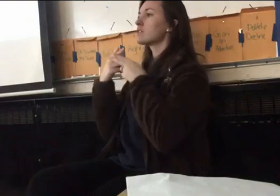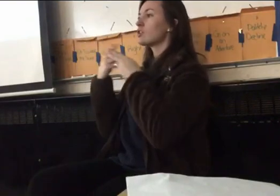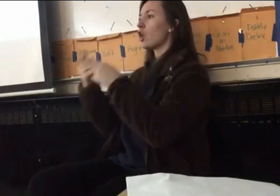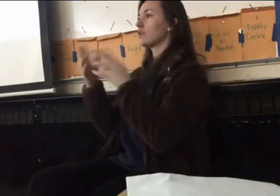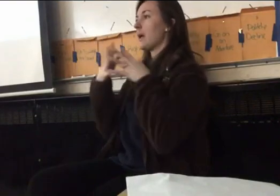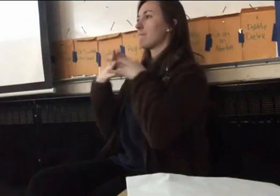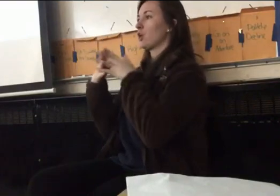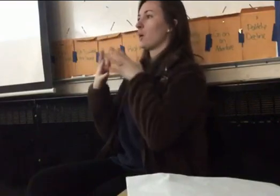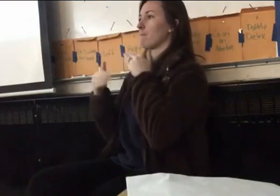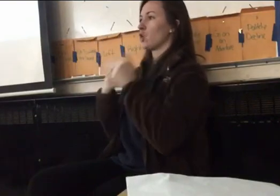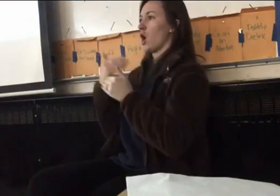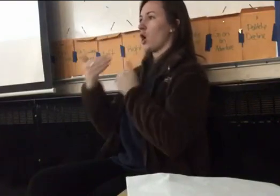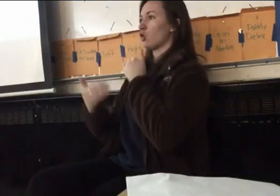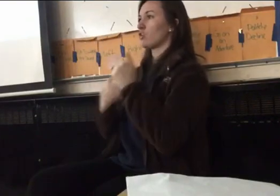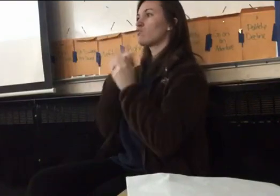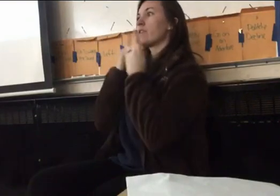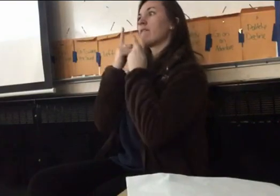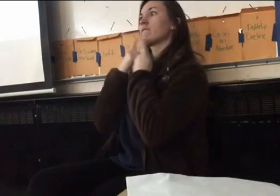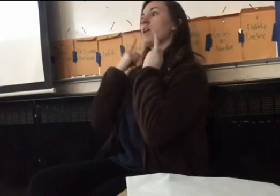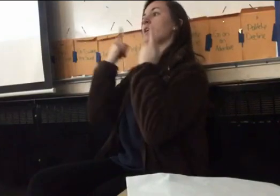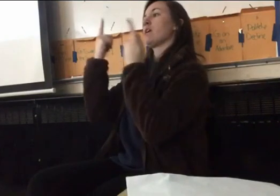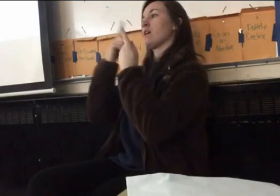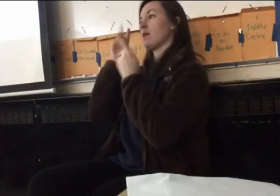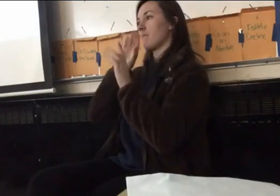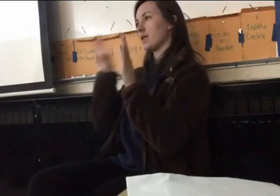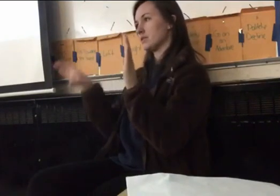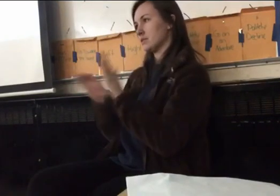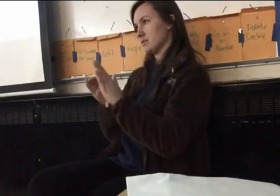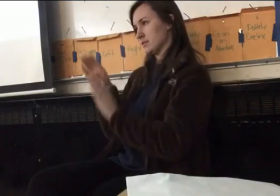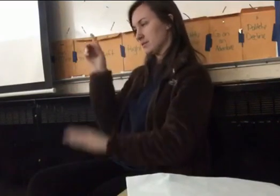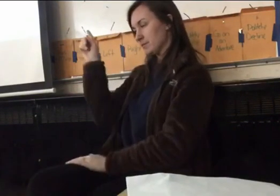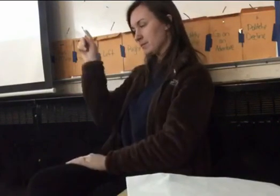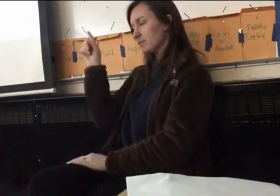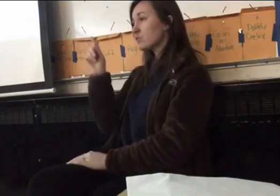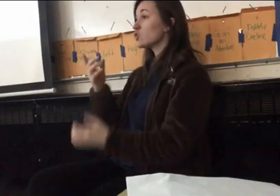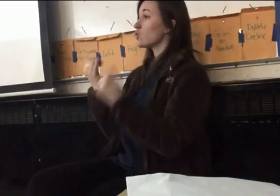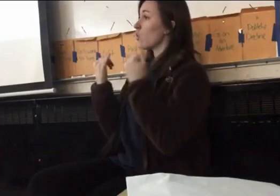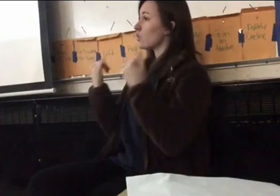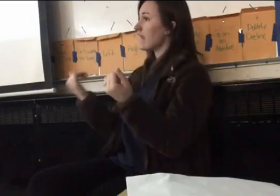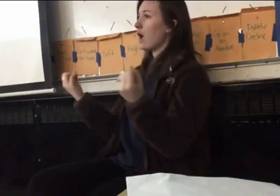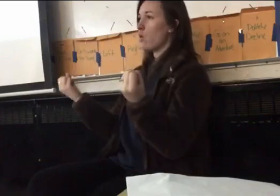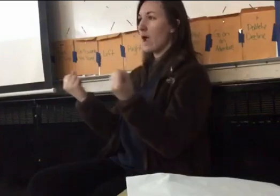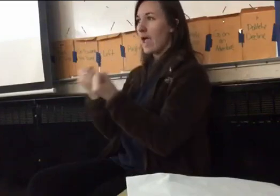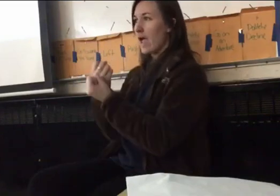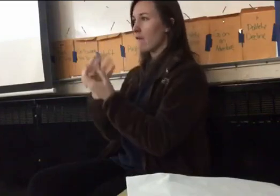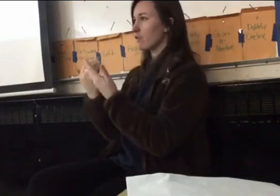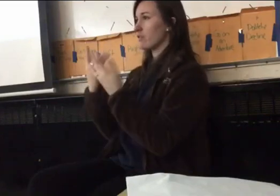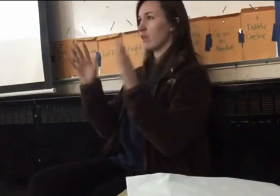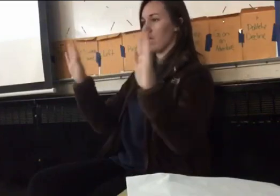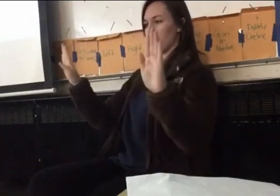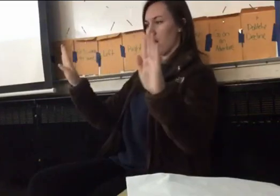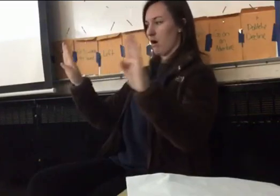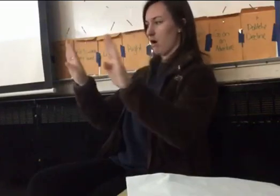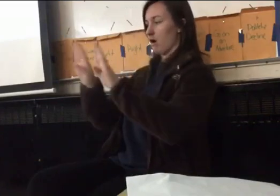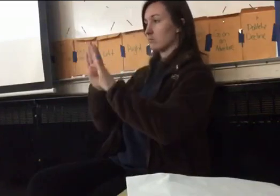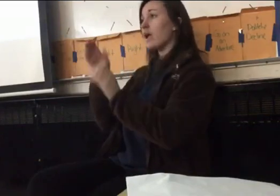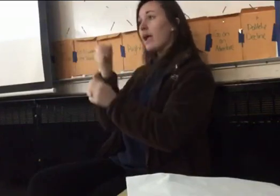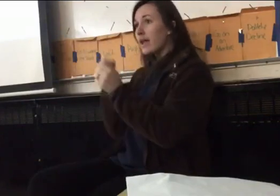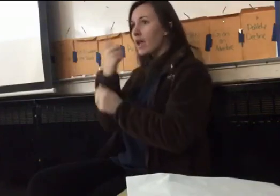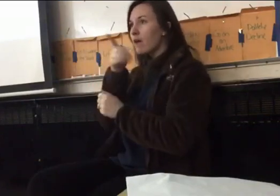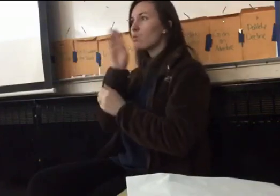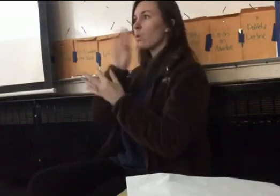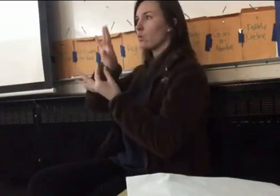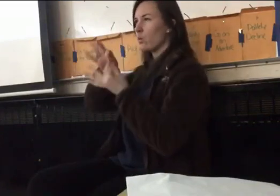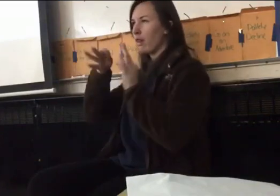Progress, extremely, extremely famous image. What I want you to think is based on everything put together, and everybody's going to interpret this differently, which is